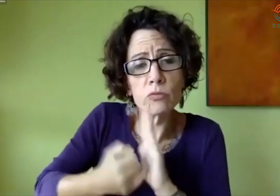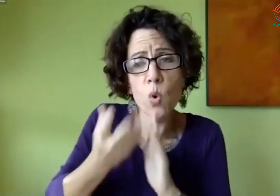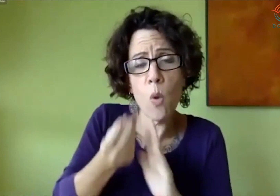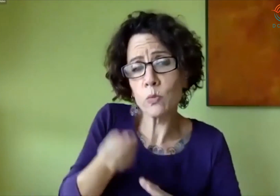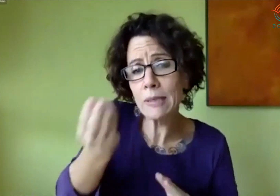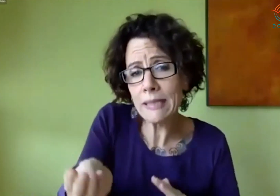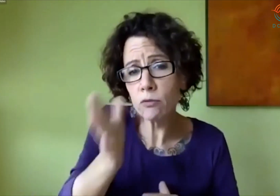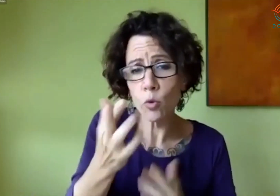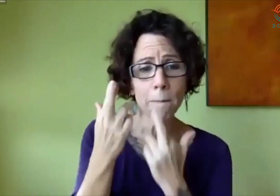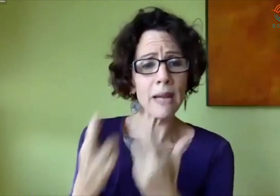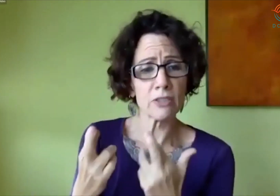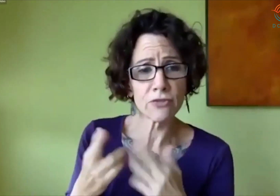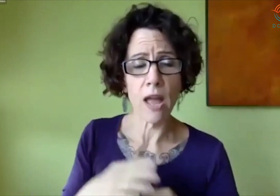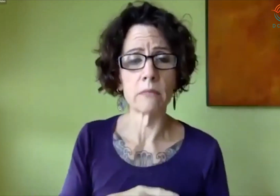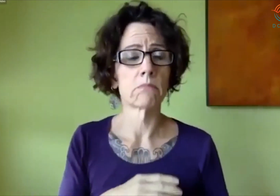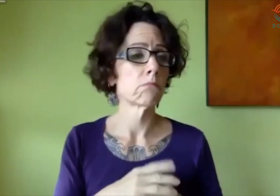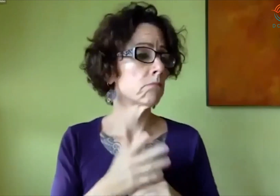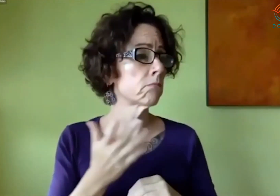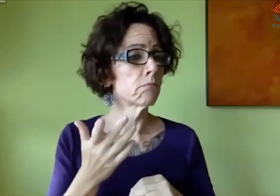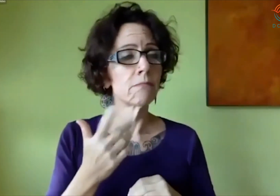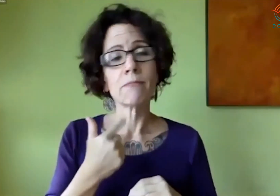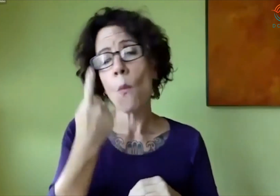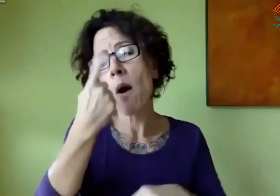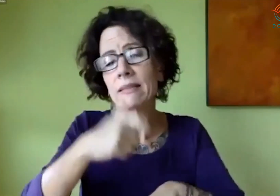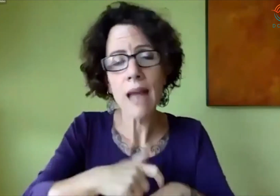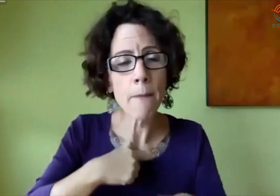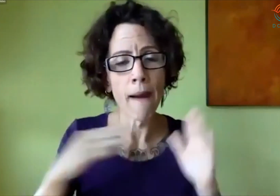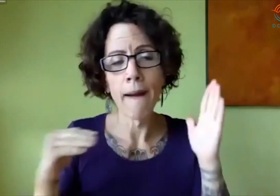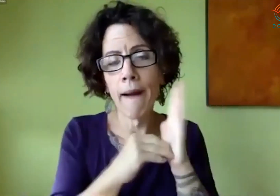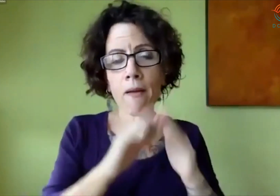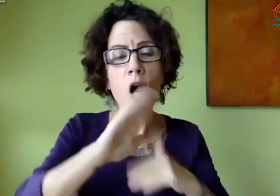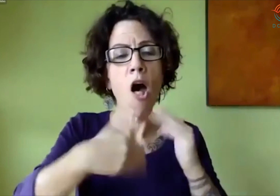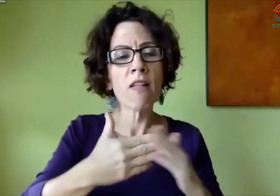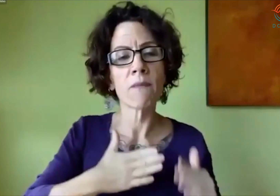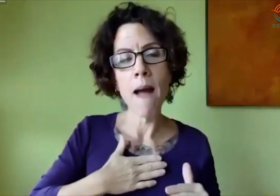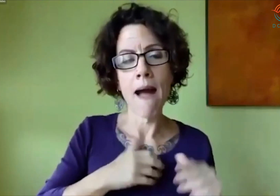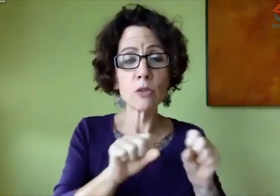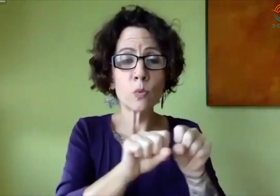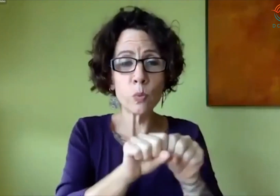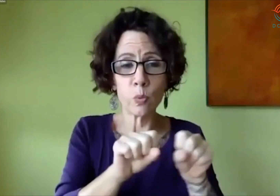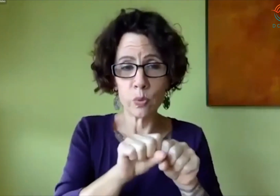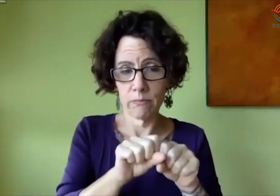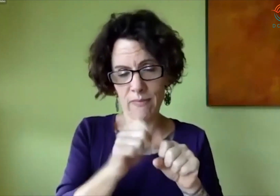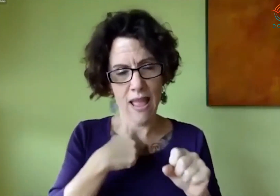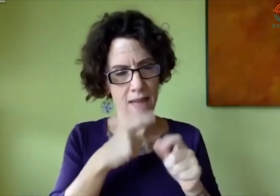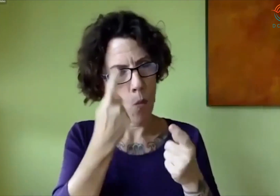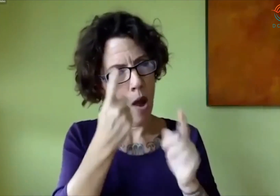valuable art that you want to give to your best friend. One time I had put all of my